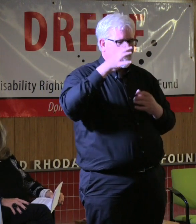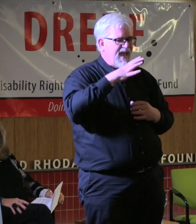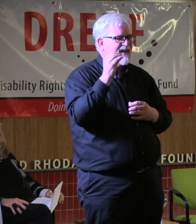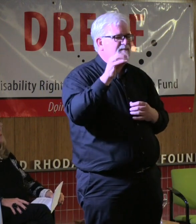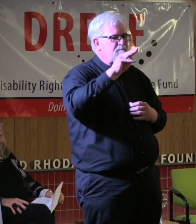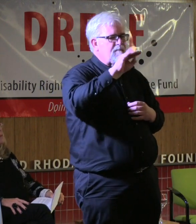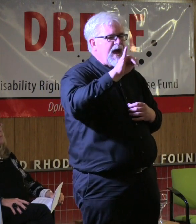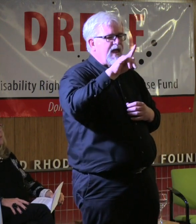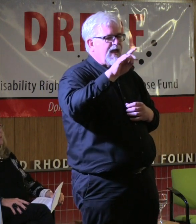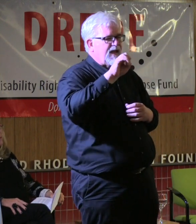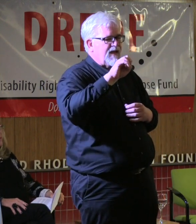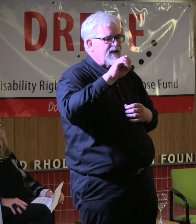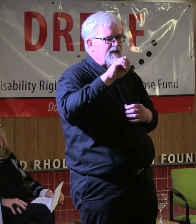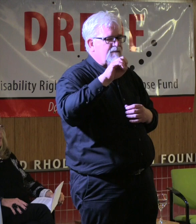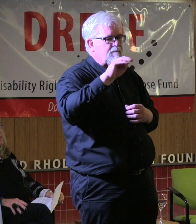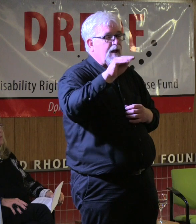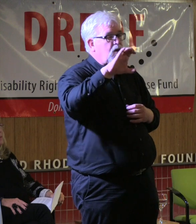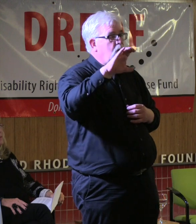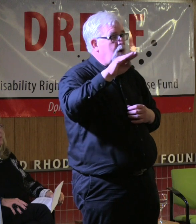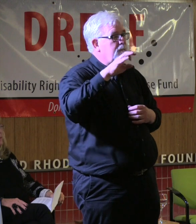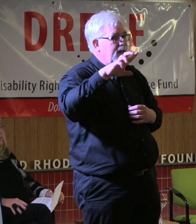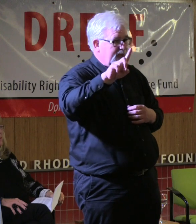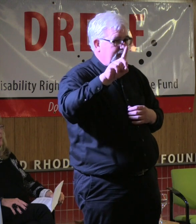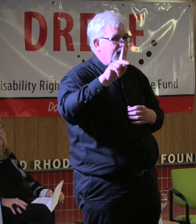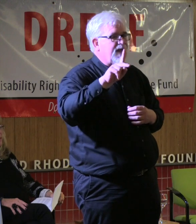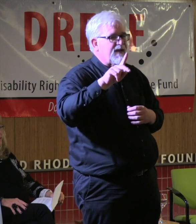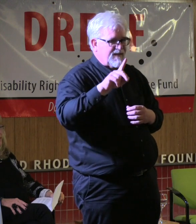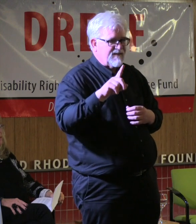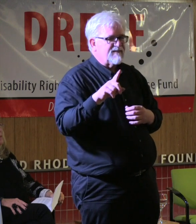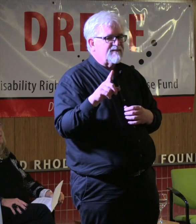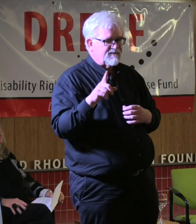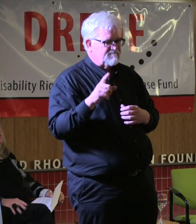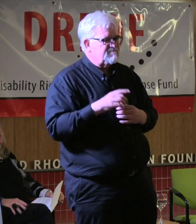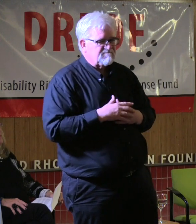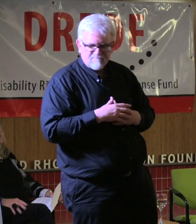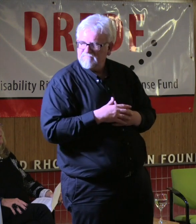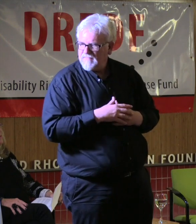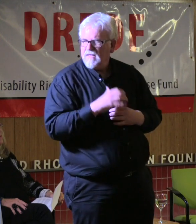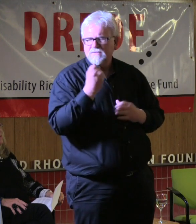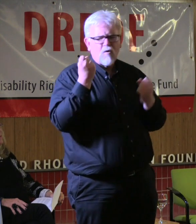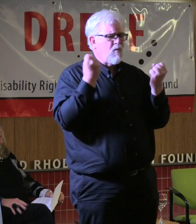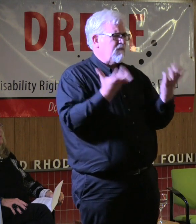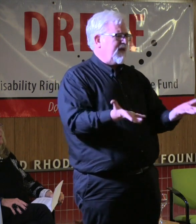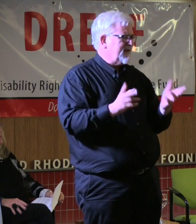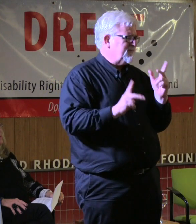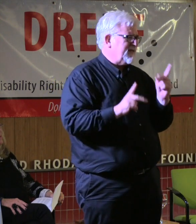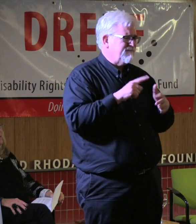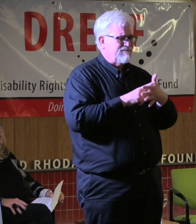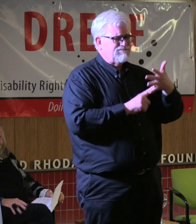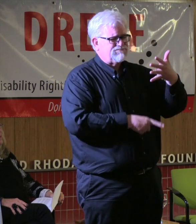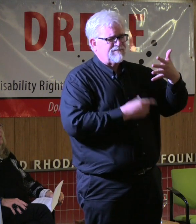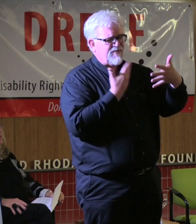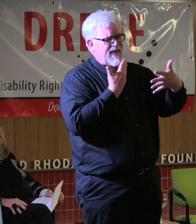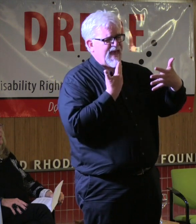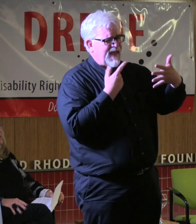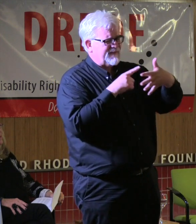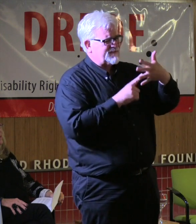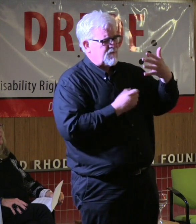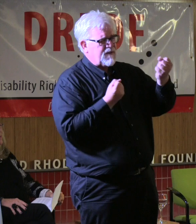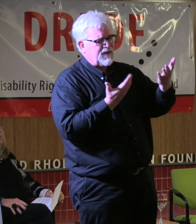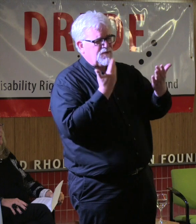And Michael Gamble McCormick, who's on my staff now. So many people. So many good